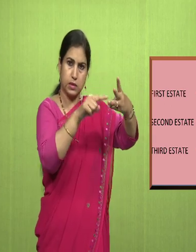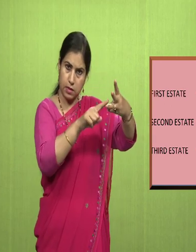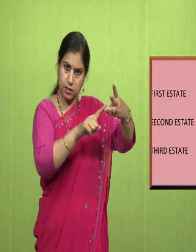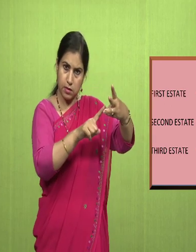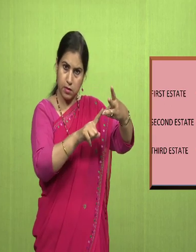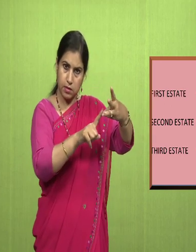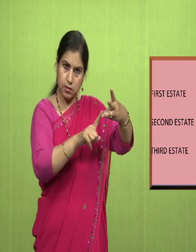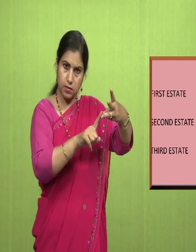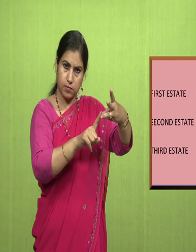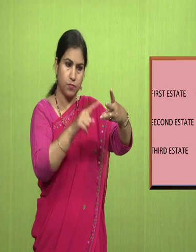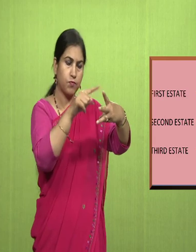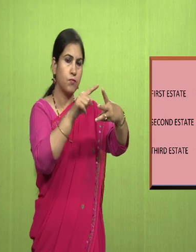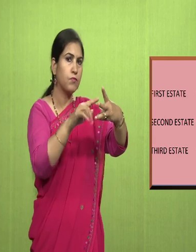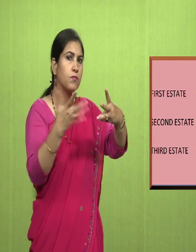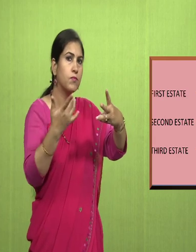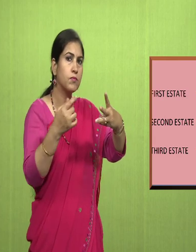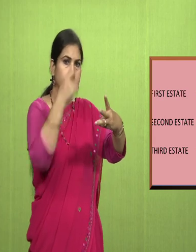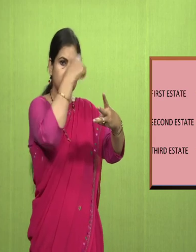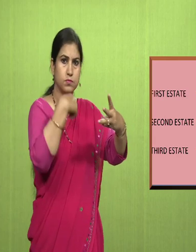estates. The first one was church,